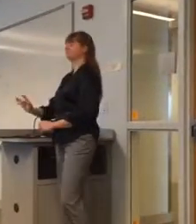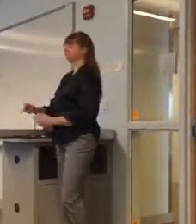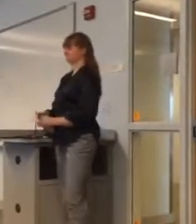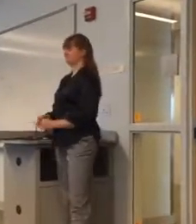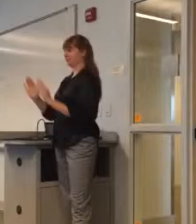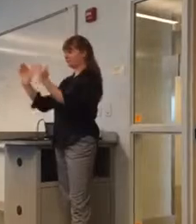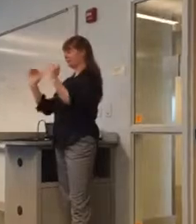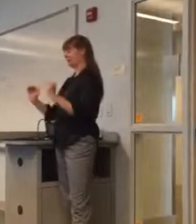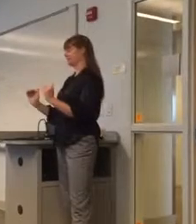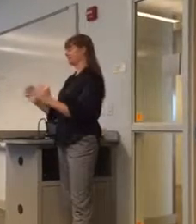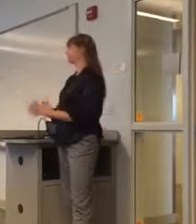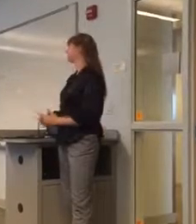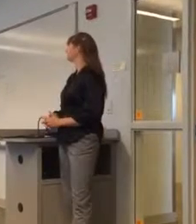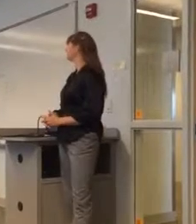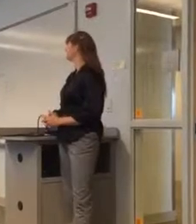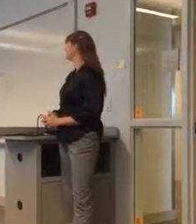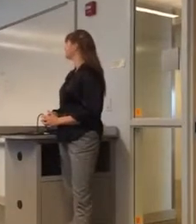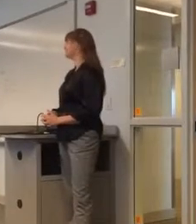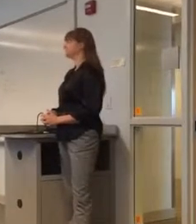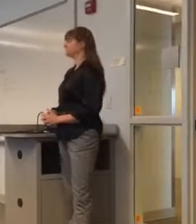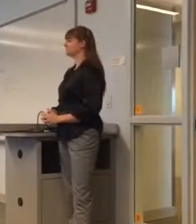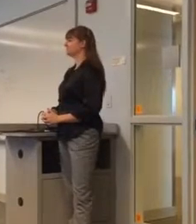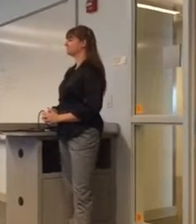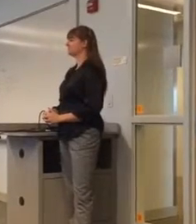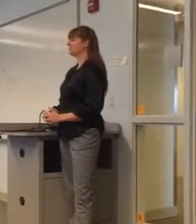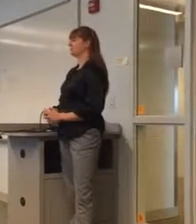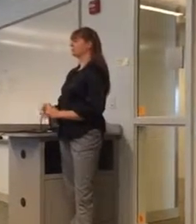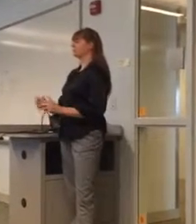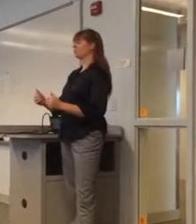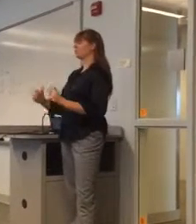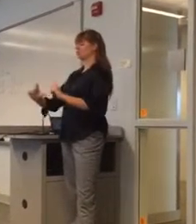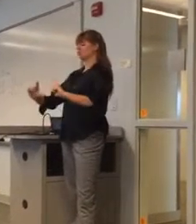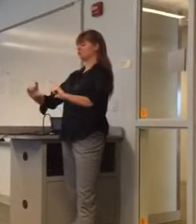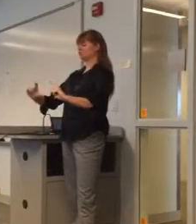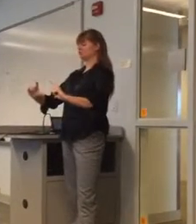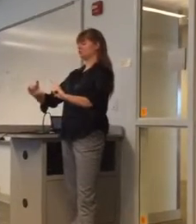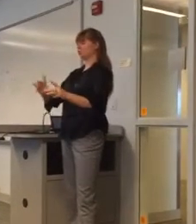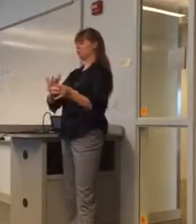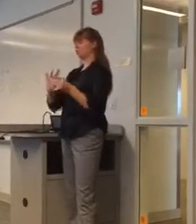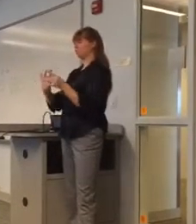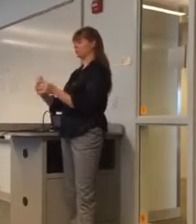The next one, what binary corresponds to the null set?